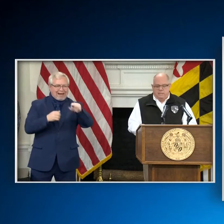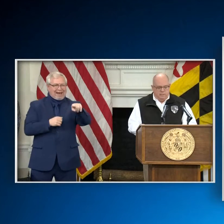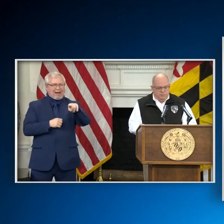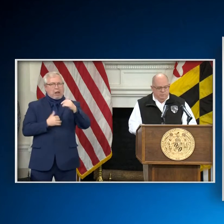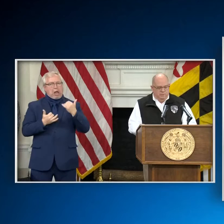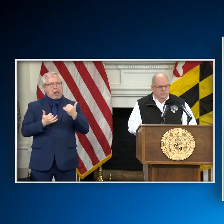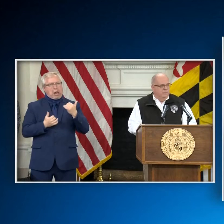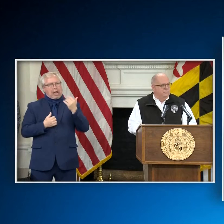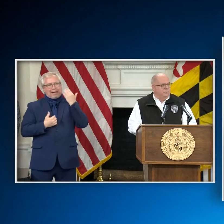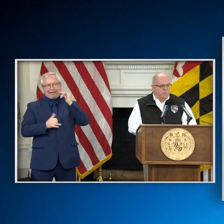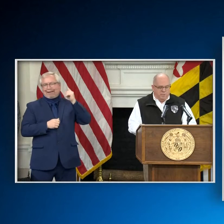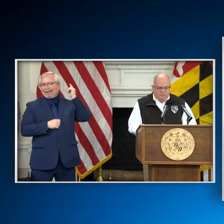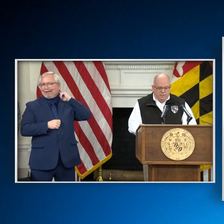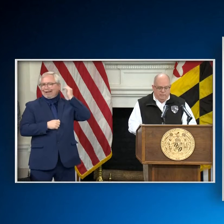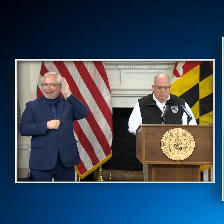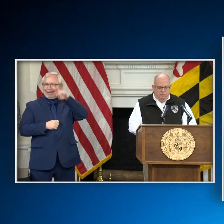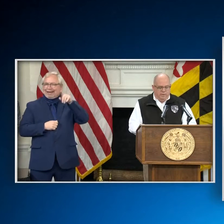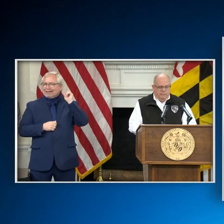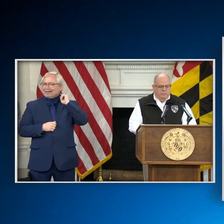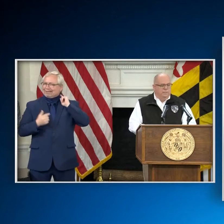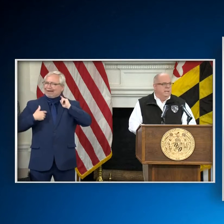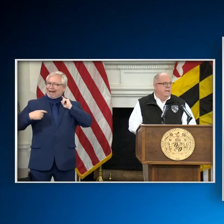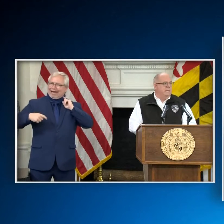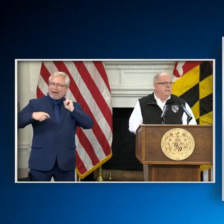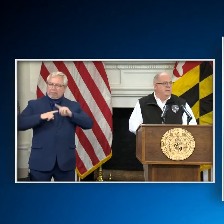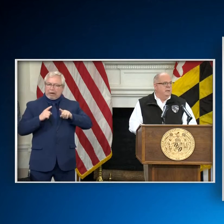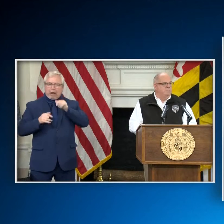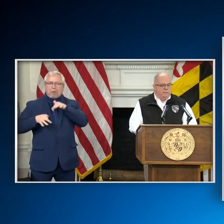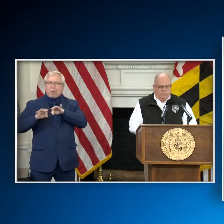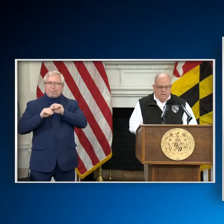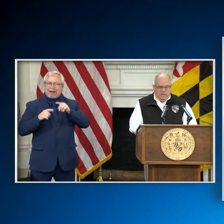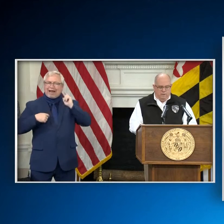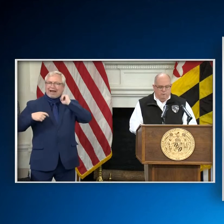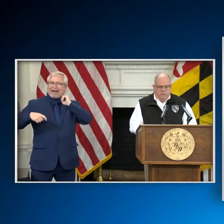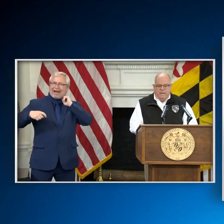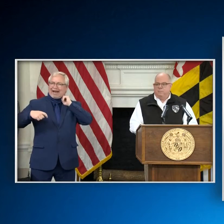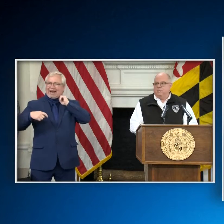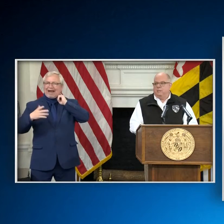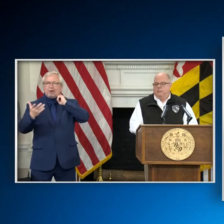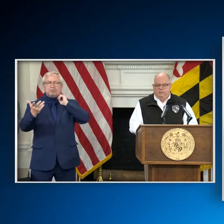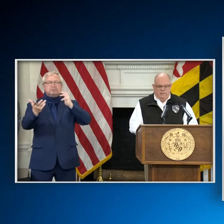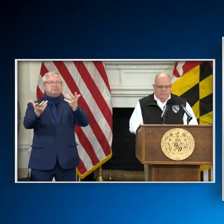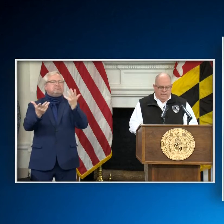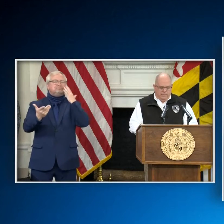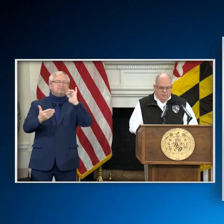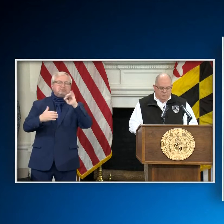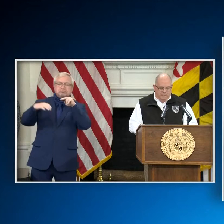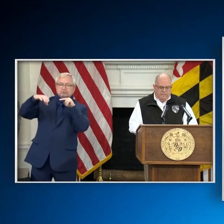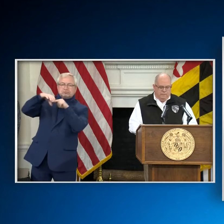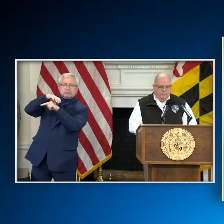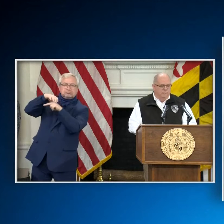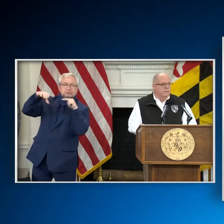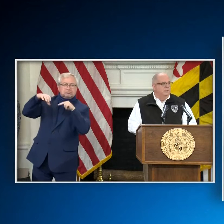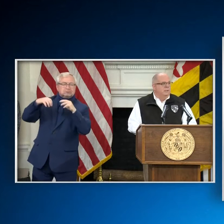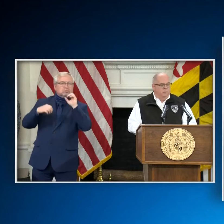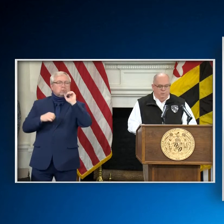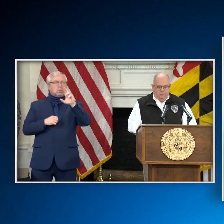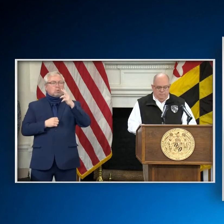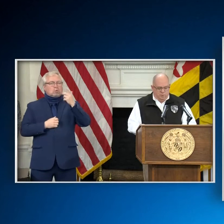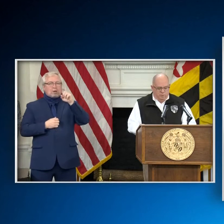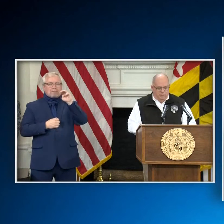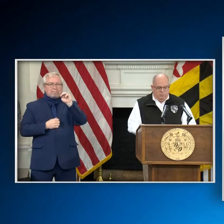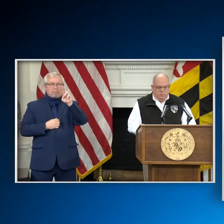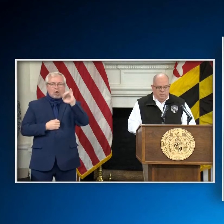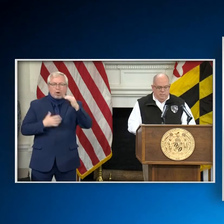need to attend to. If there's something that you've had to delay, like a PET scan or a biopsy, an angioplasty, or